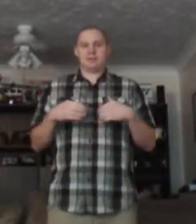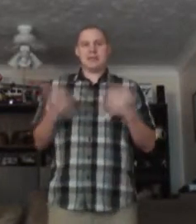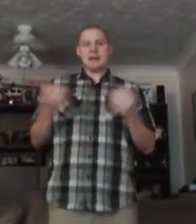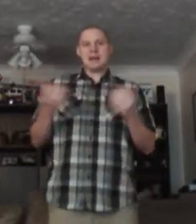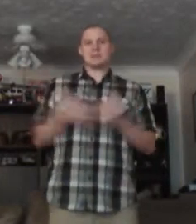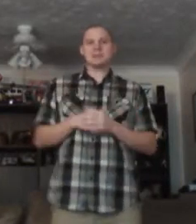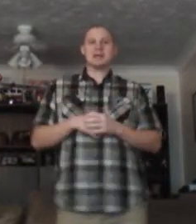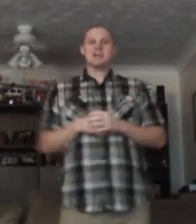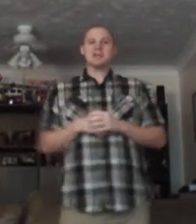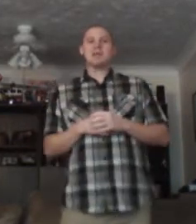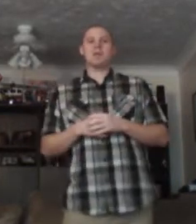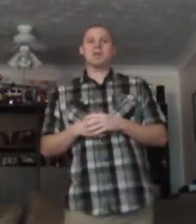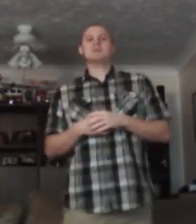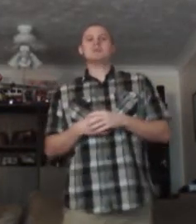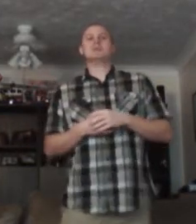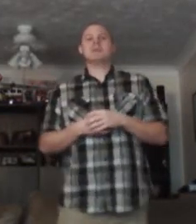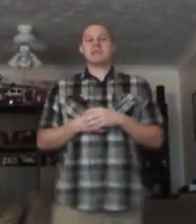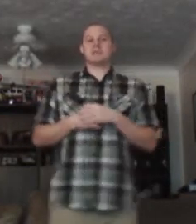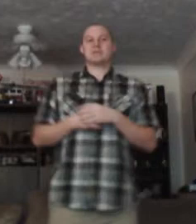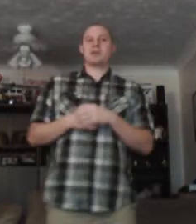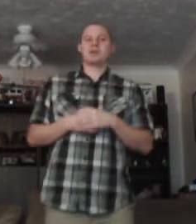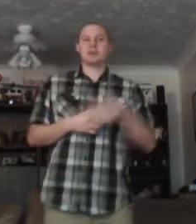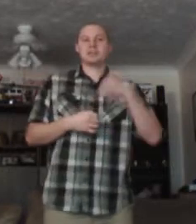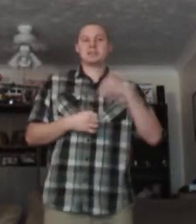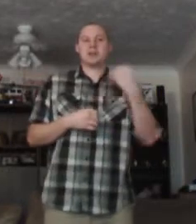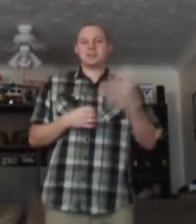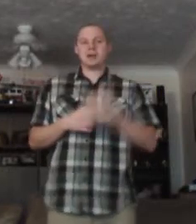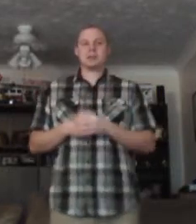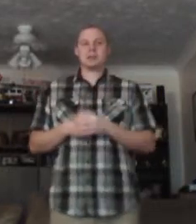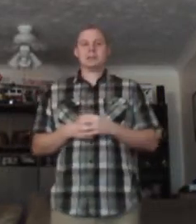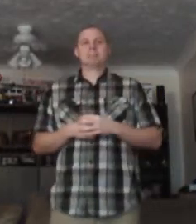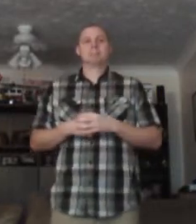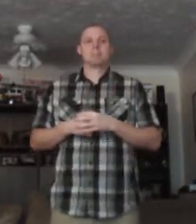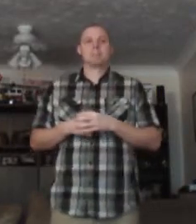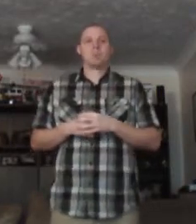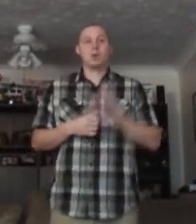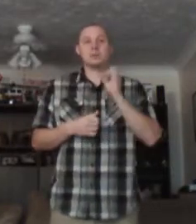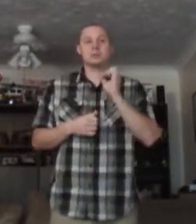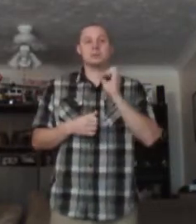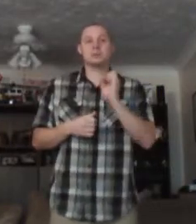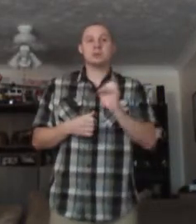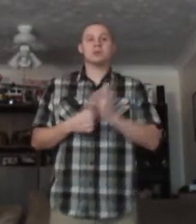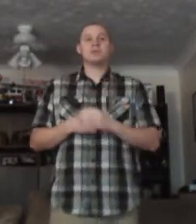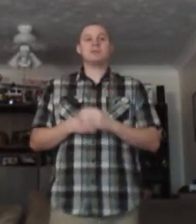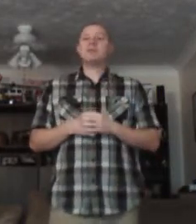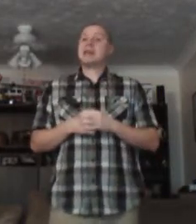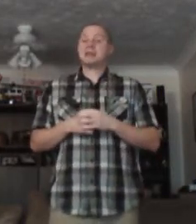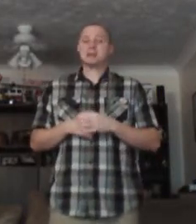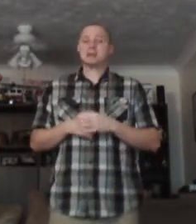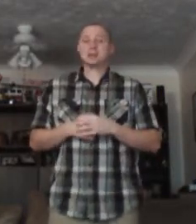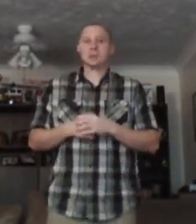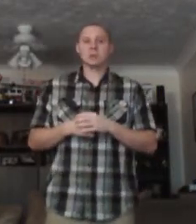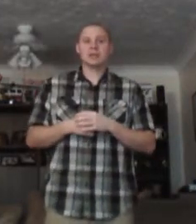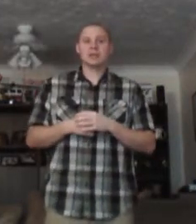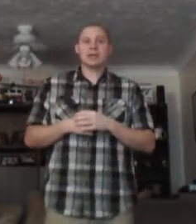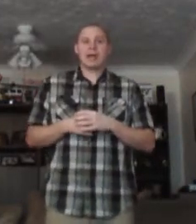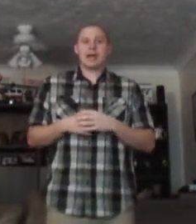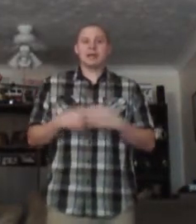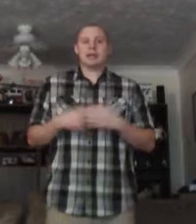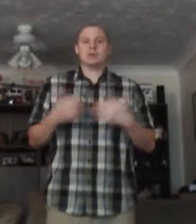Today I'm going to talk to you about what to do in case of a fire breaks out in your house. What to do if you can't get it under control, and what